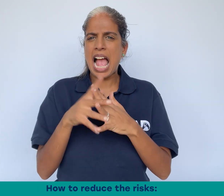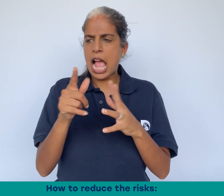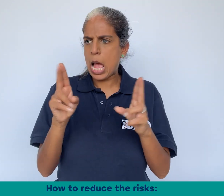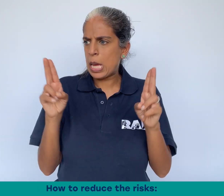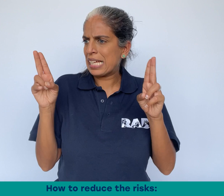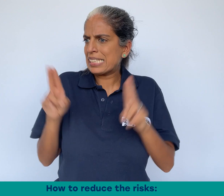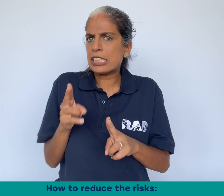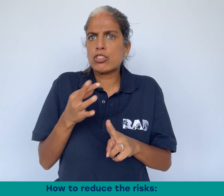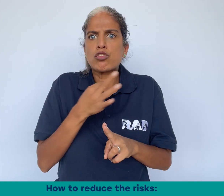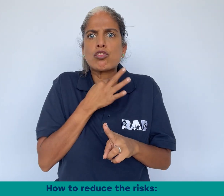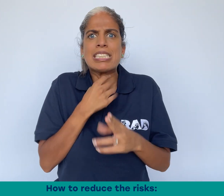How to reduce the risks.